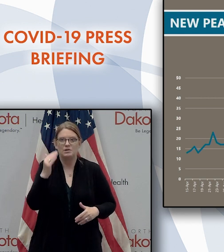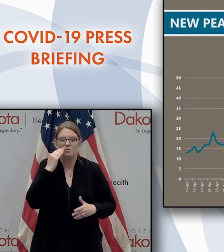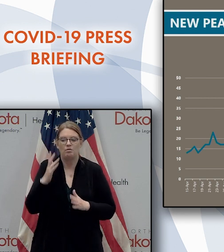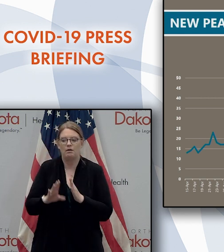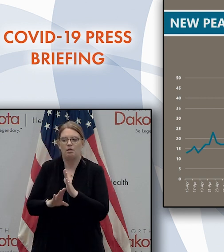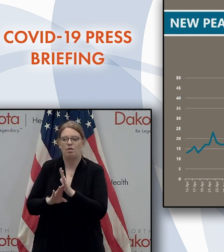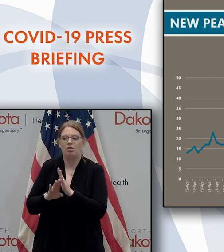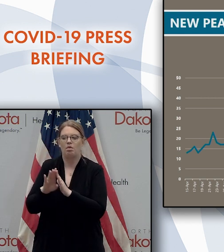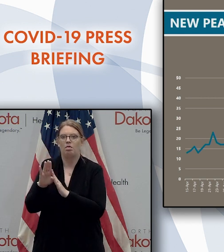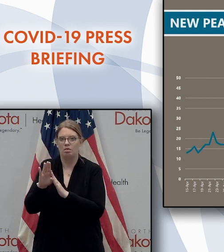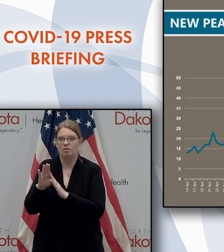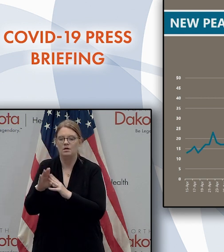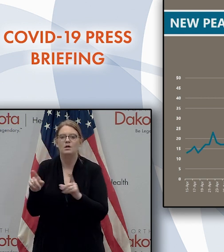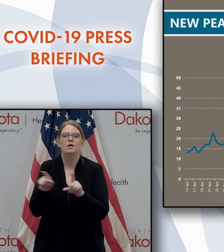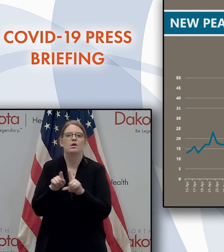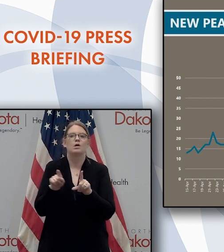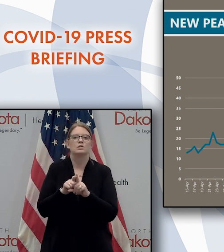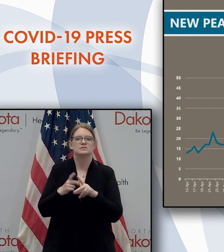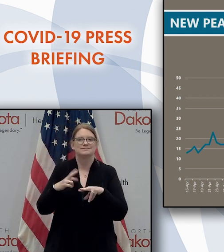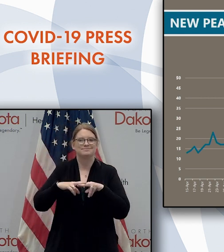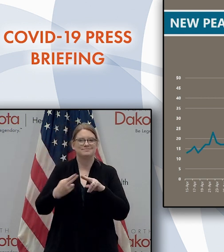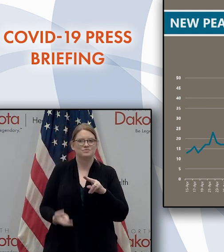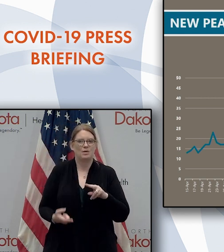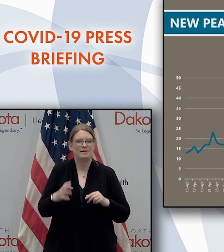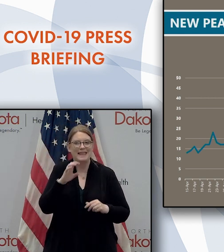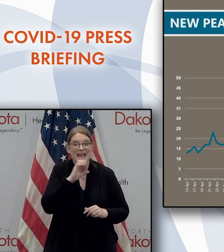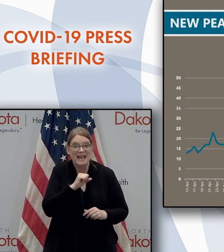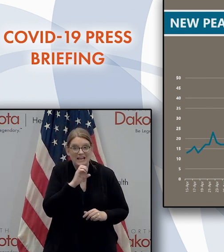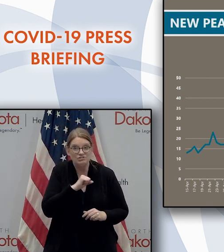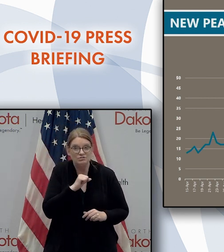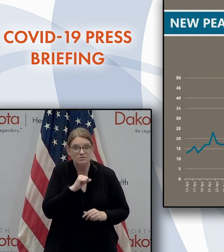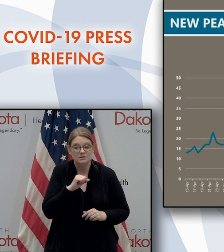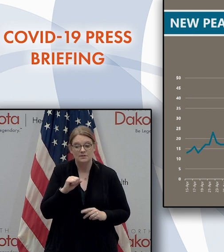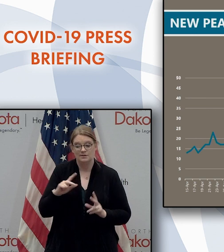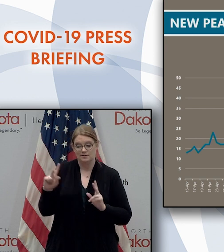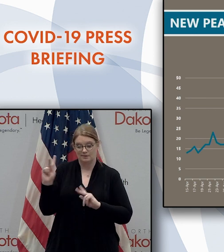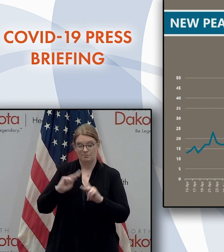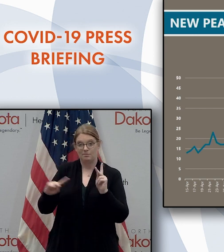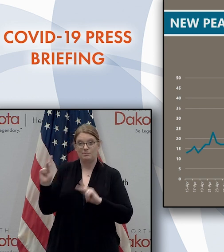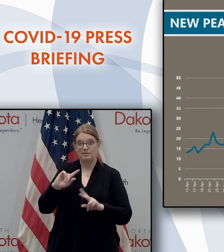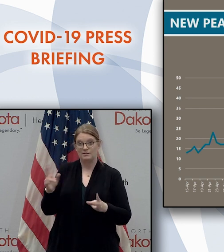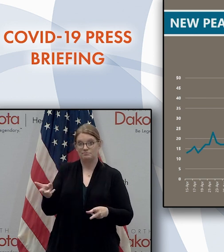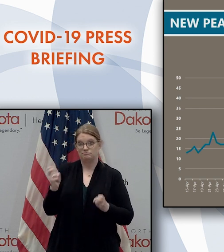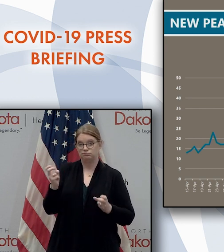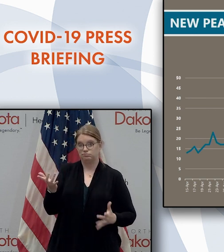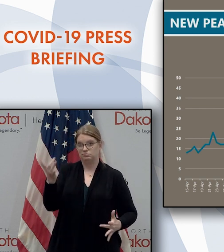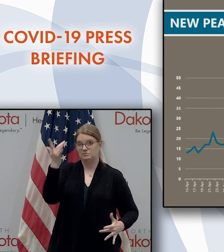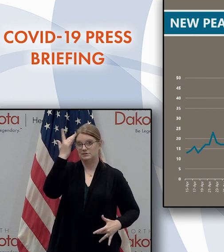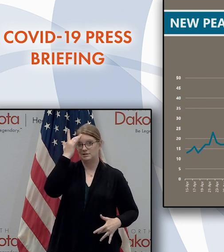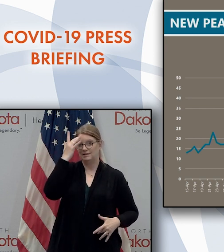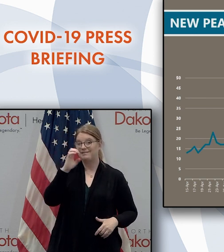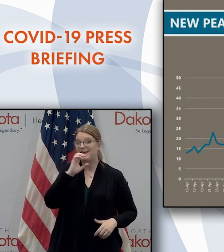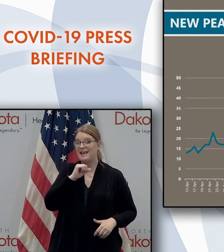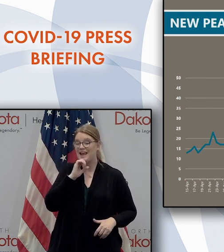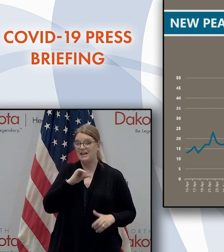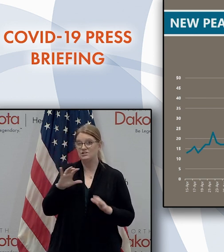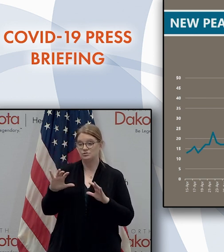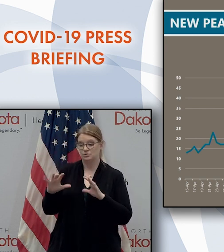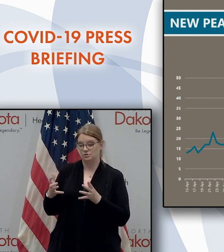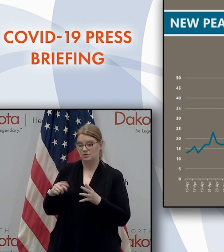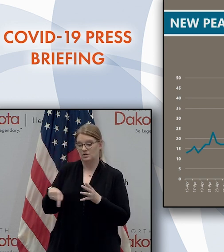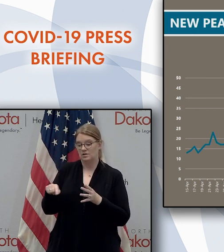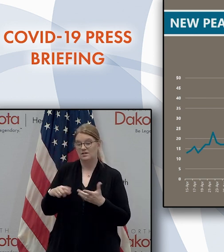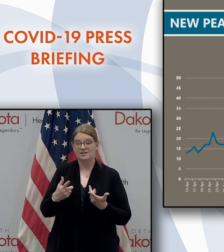also seeing a big drop in the age of the individuals that are showing up as positive. And the good news for those